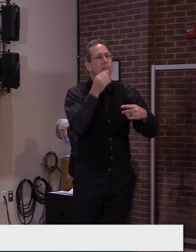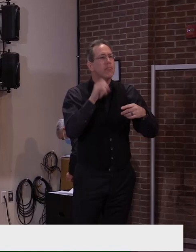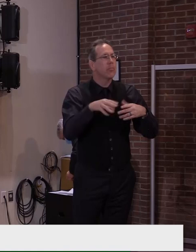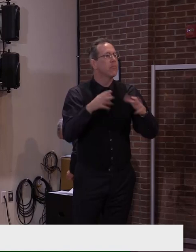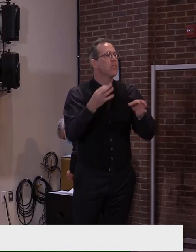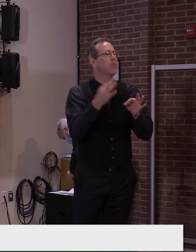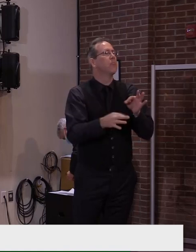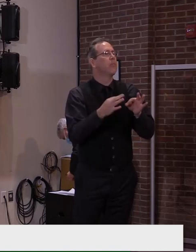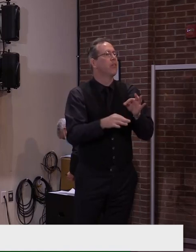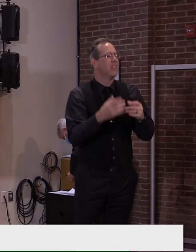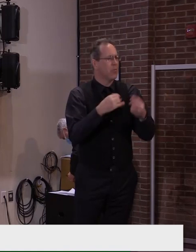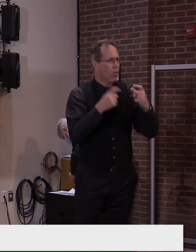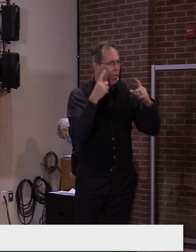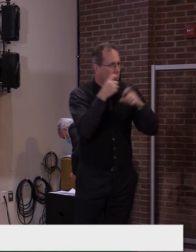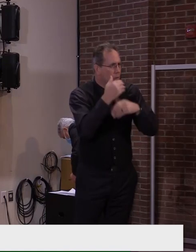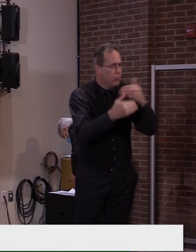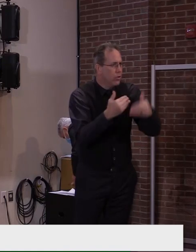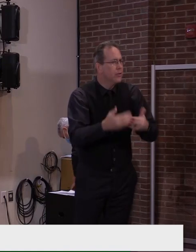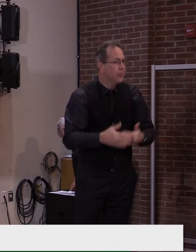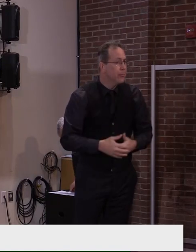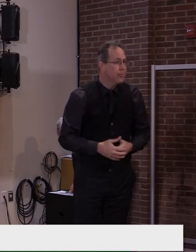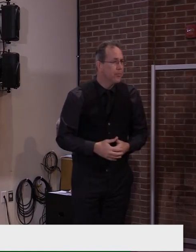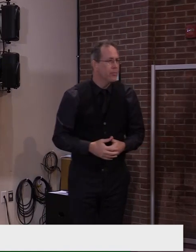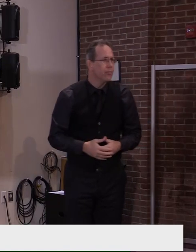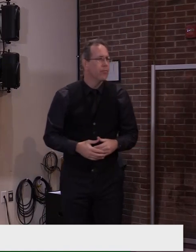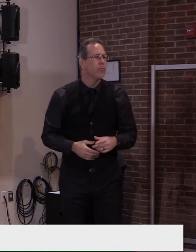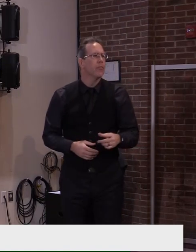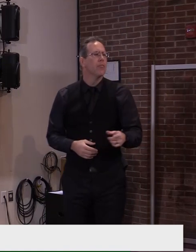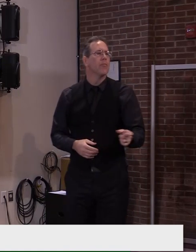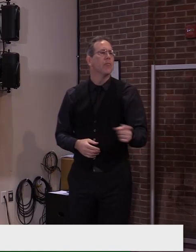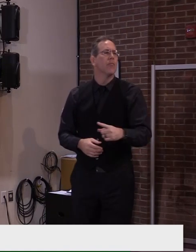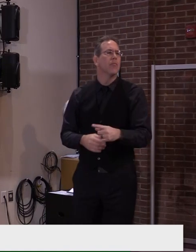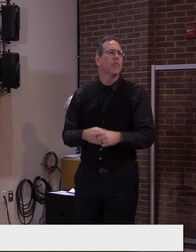Lisa, the Waterbury Roundabout. Hi there. Thank you, Jason. Can you hear me? We can.